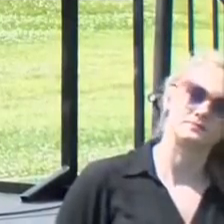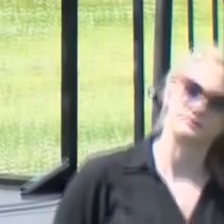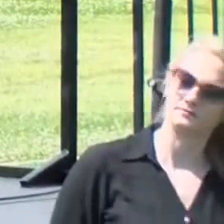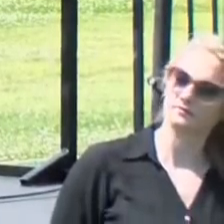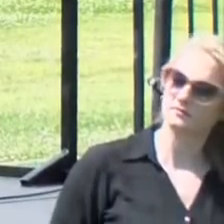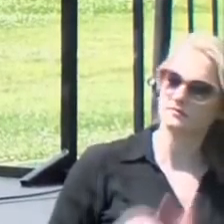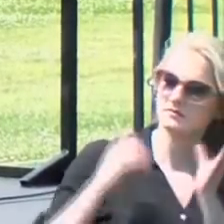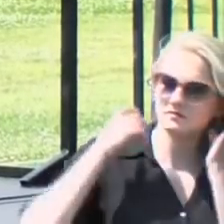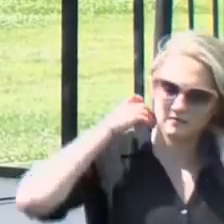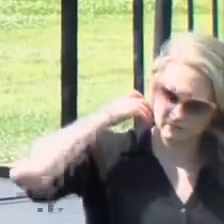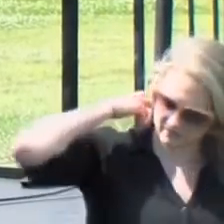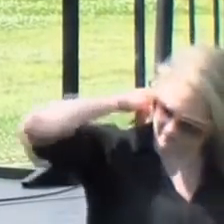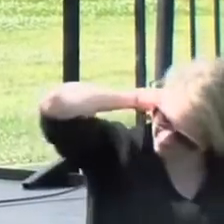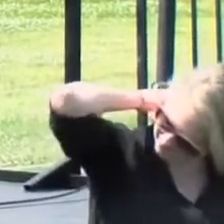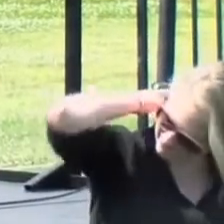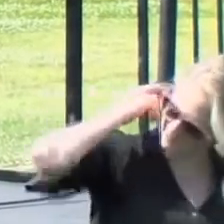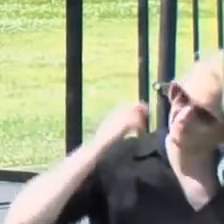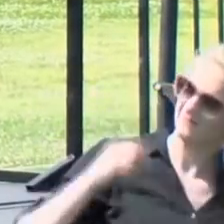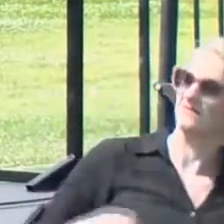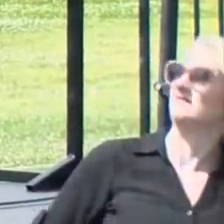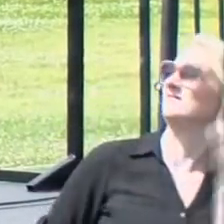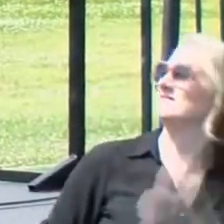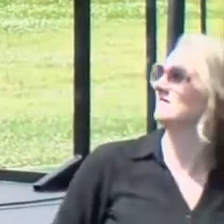Catherine Balsley,